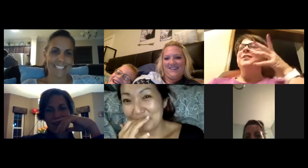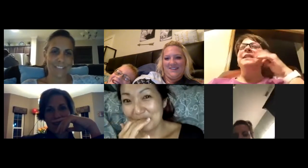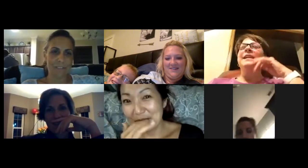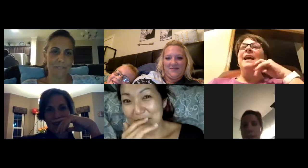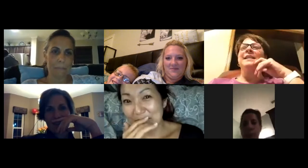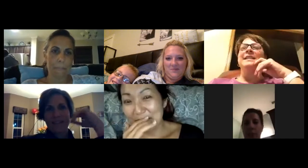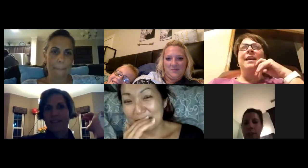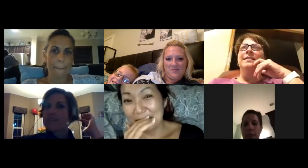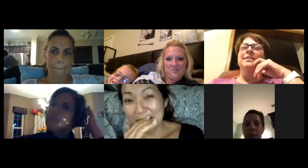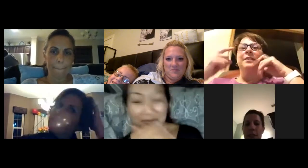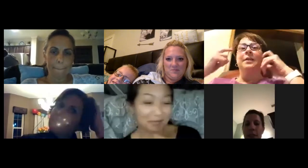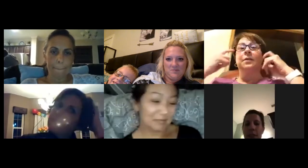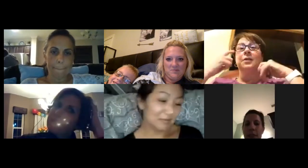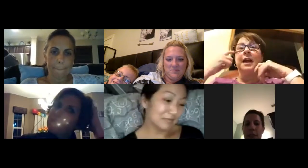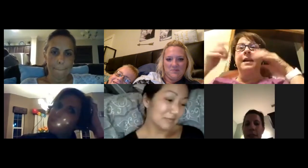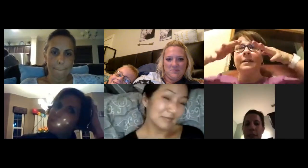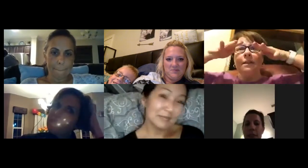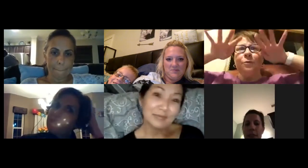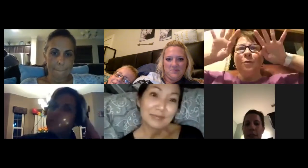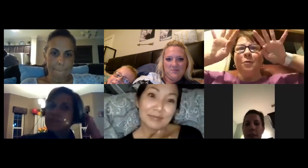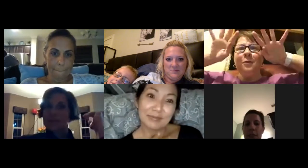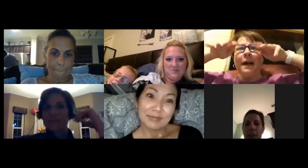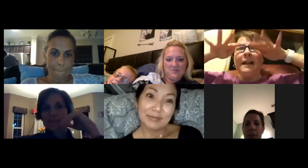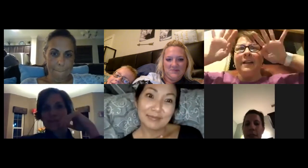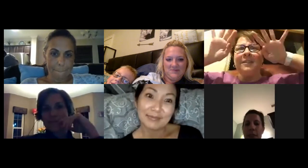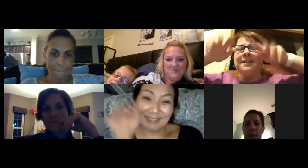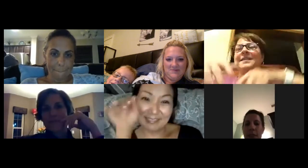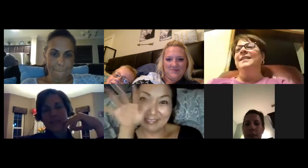get that because, you know, oh, your eyes. Ooh, eyelashes.